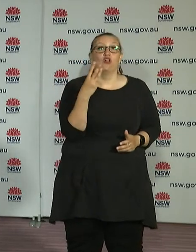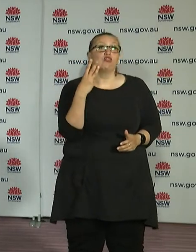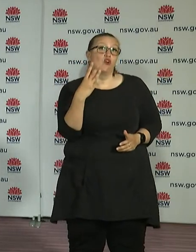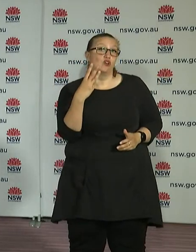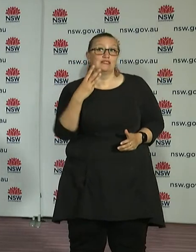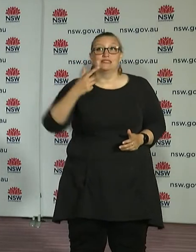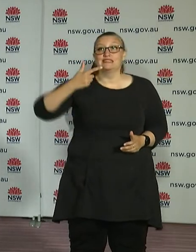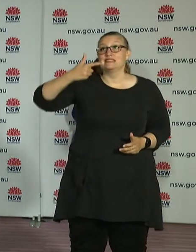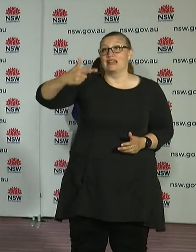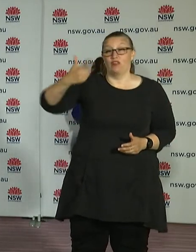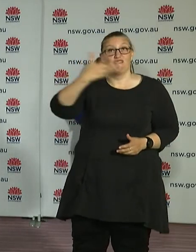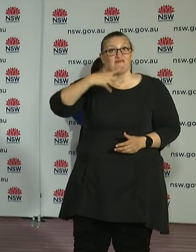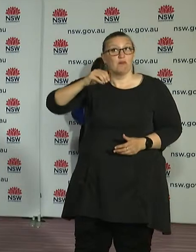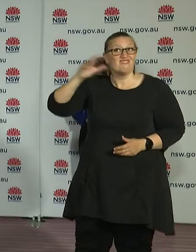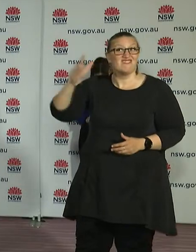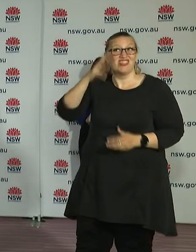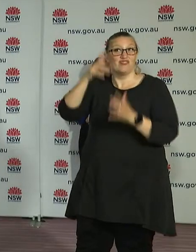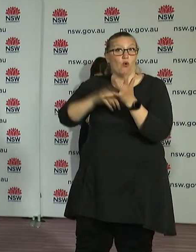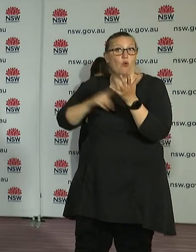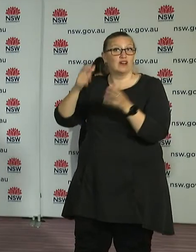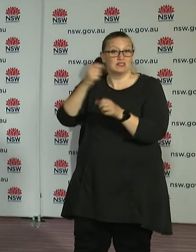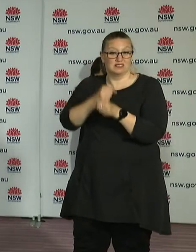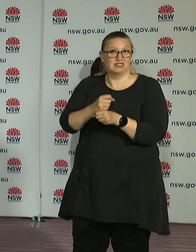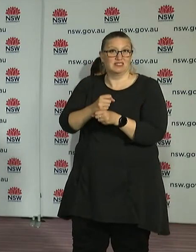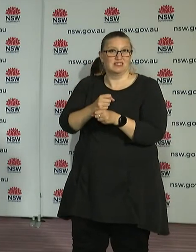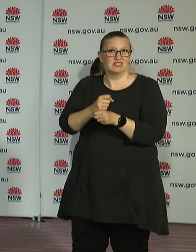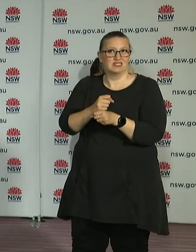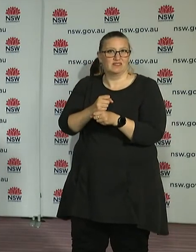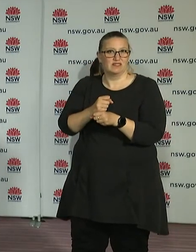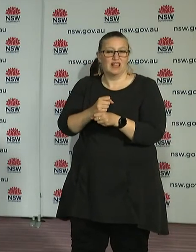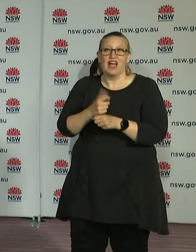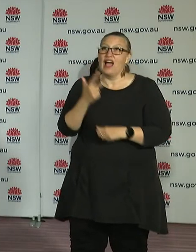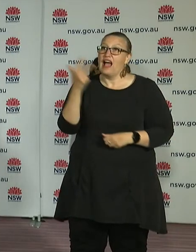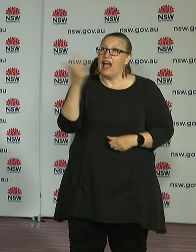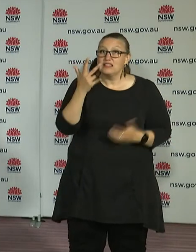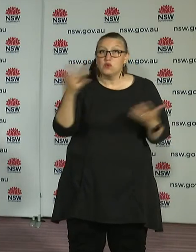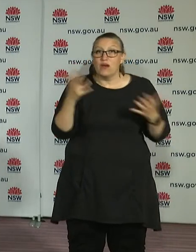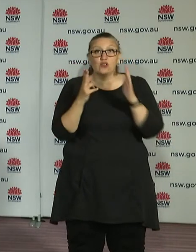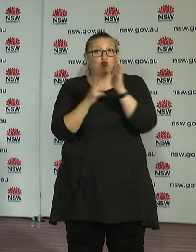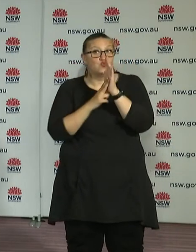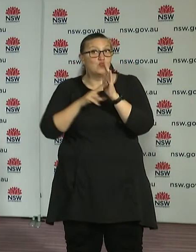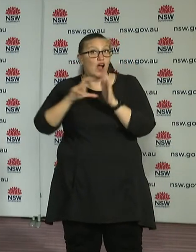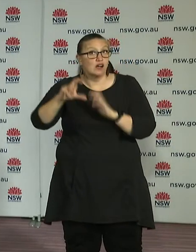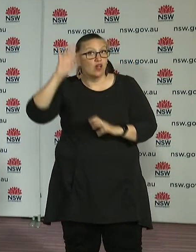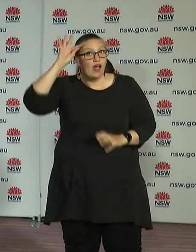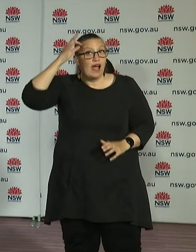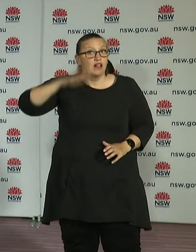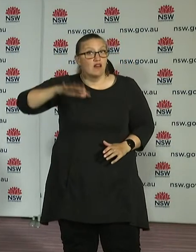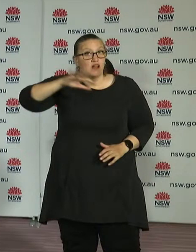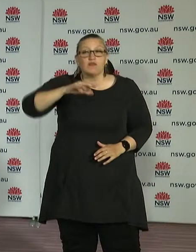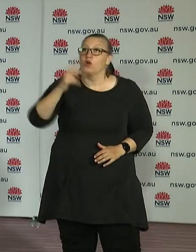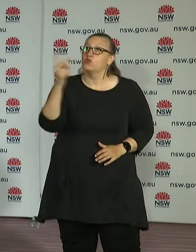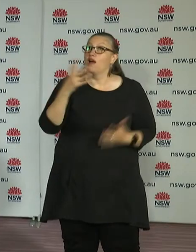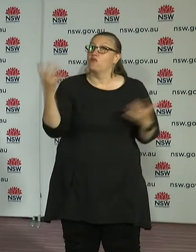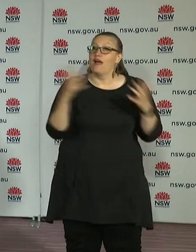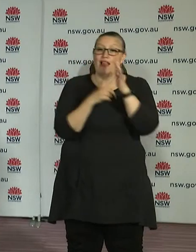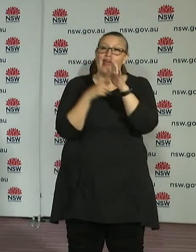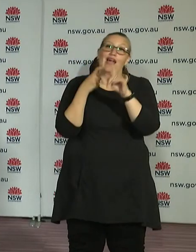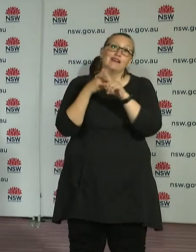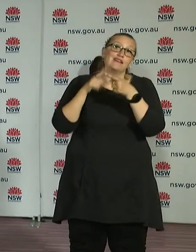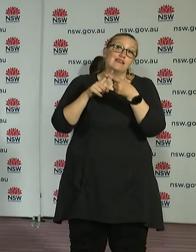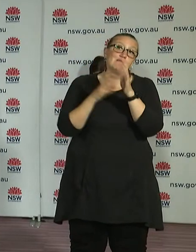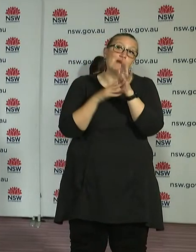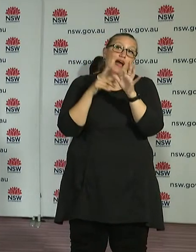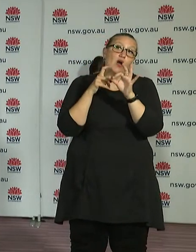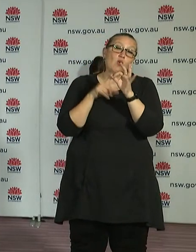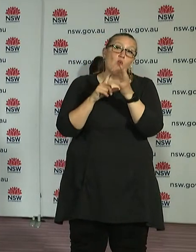the 5th of August, which is had their first cases up there. 18 were in Newcastle LGA, 12 in Lake Macquarie